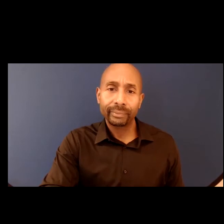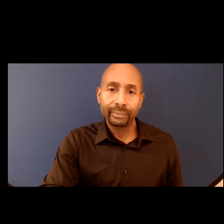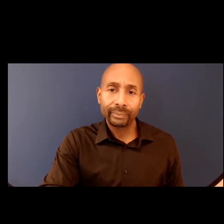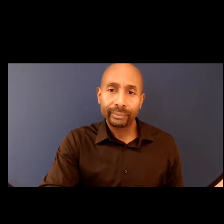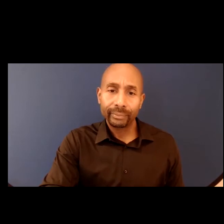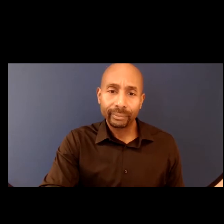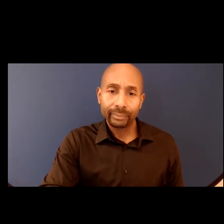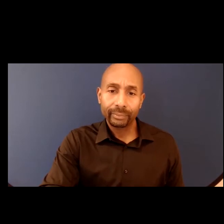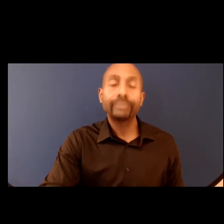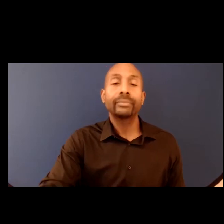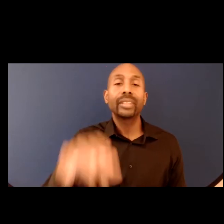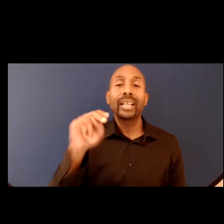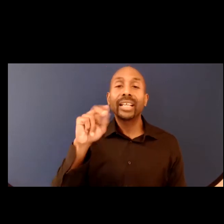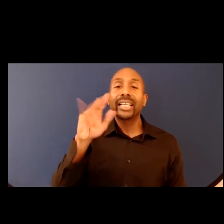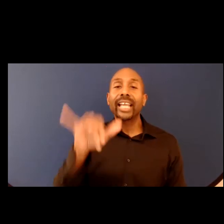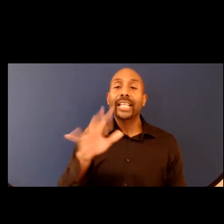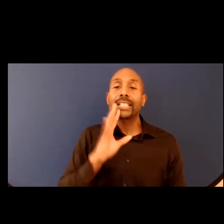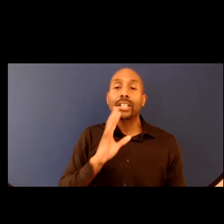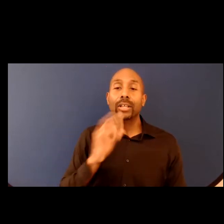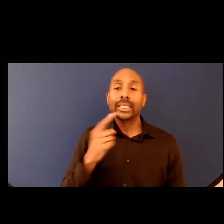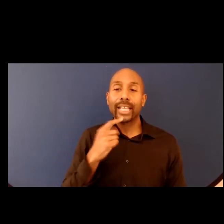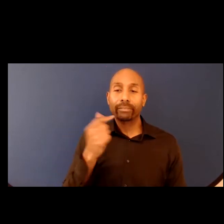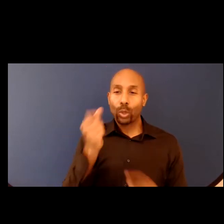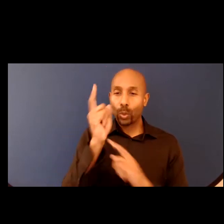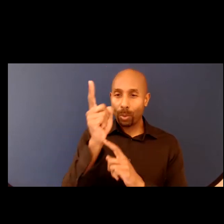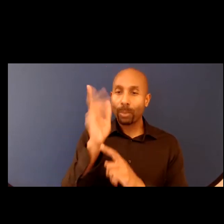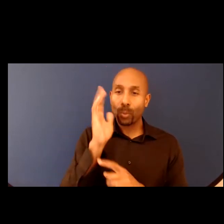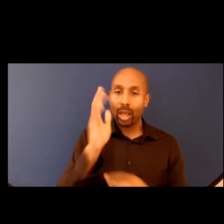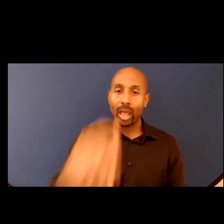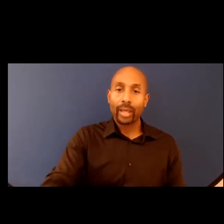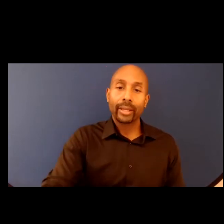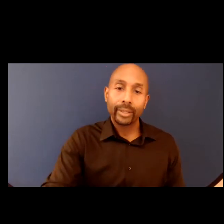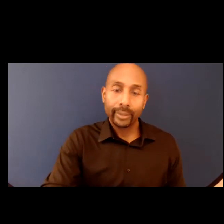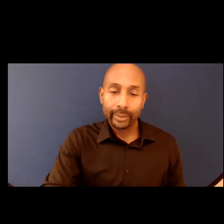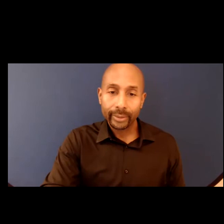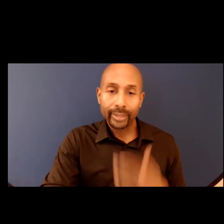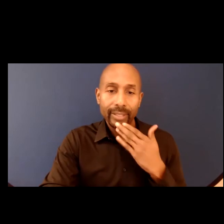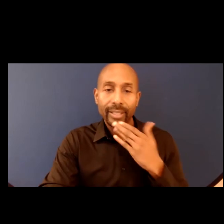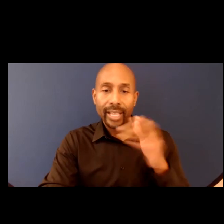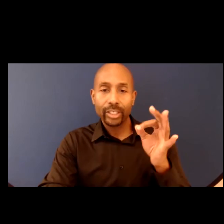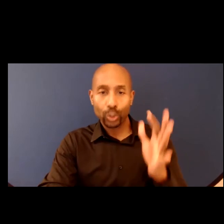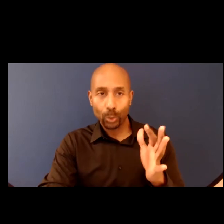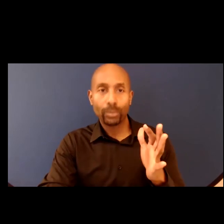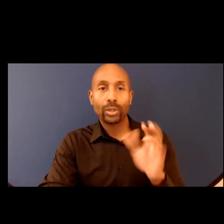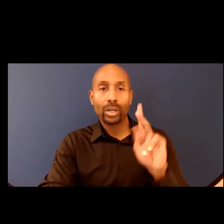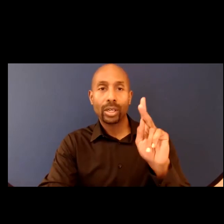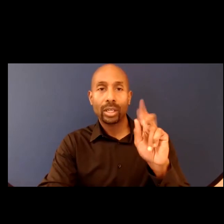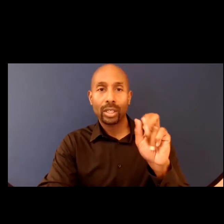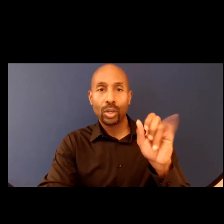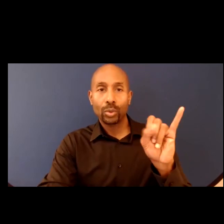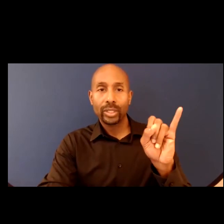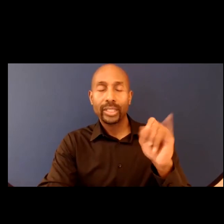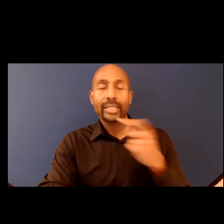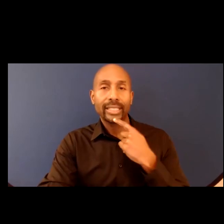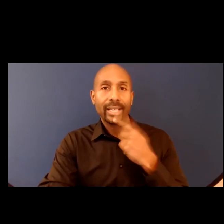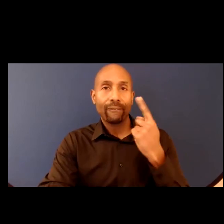Sure, give me 1 second. Awesome, and thank you so much, interpreters, for volunteering to voice.